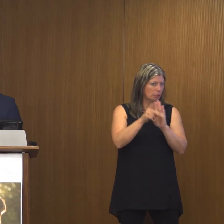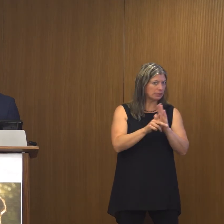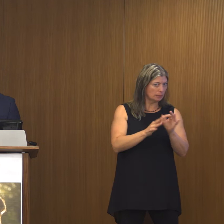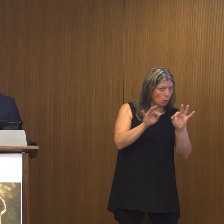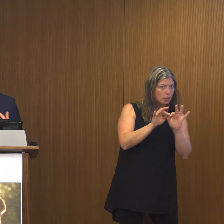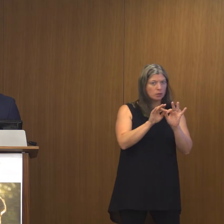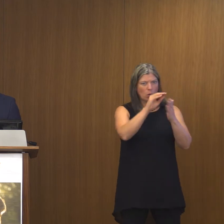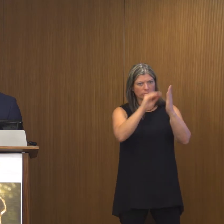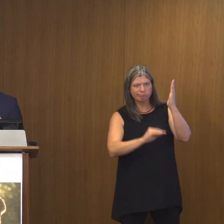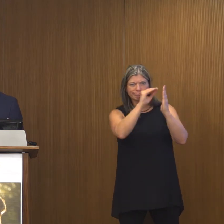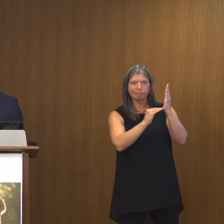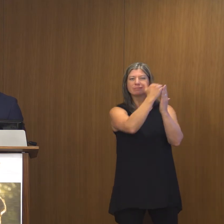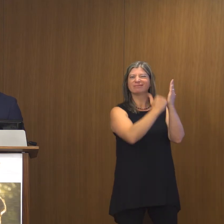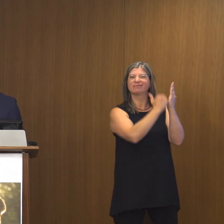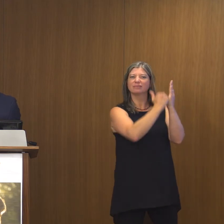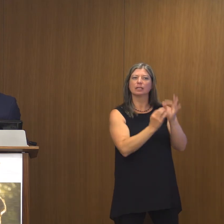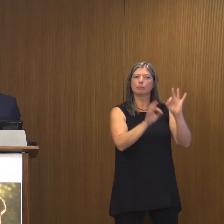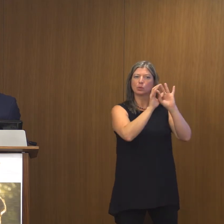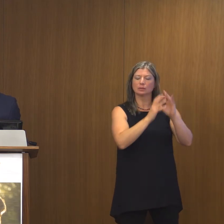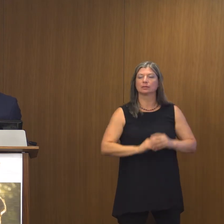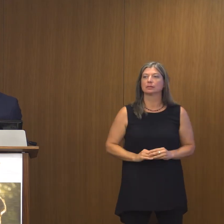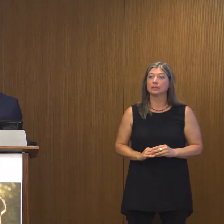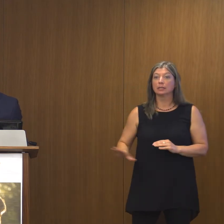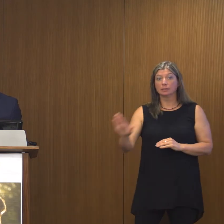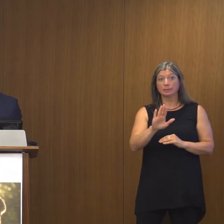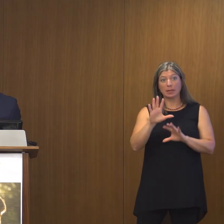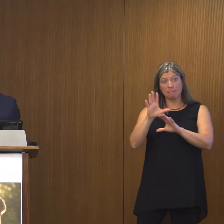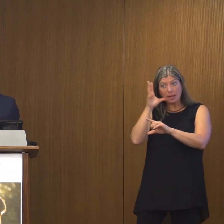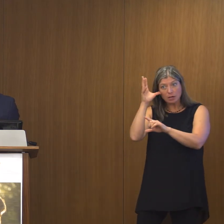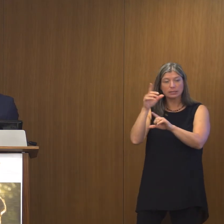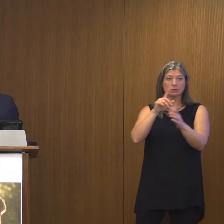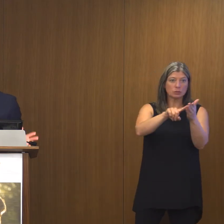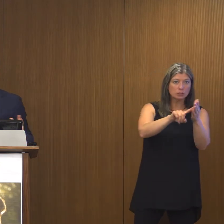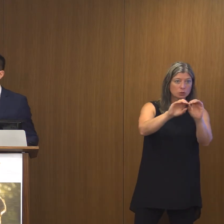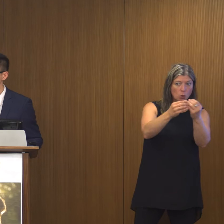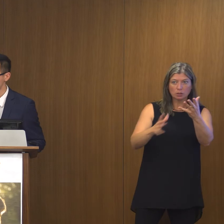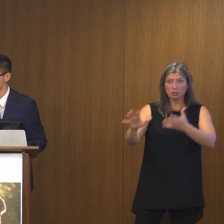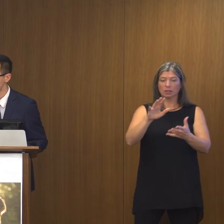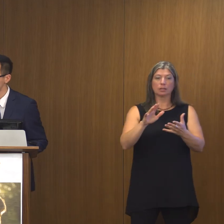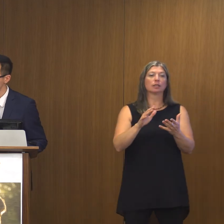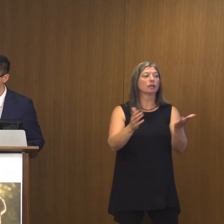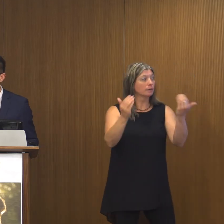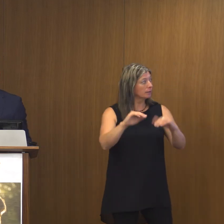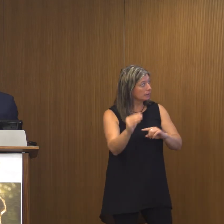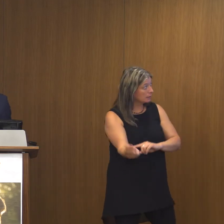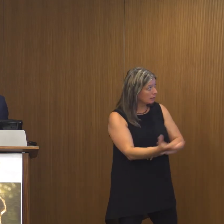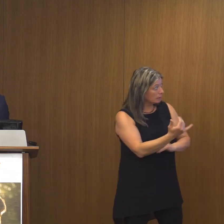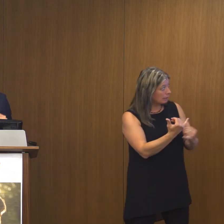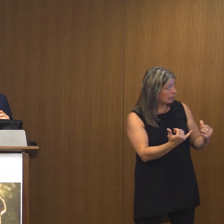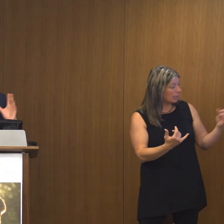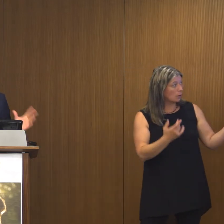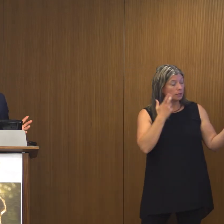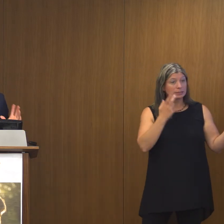grassroots organizations ranking the research evidence. And again, we group them important and very important. So in the next set of slides, what you're going to see